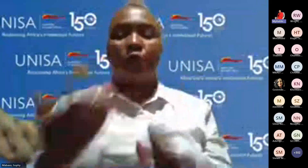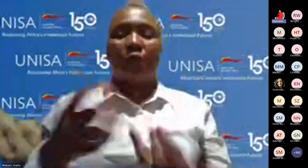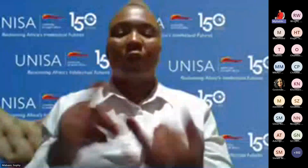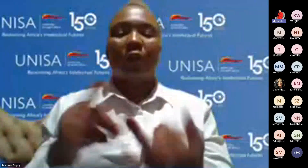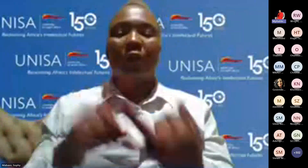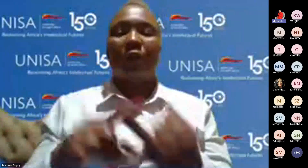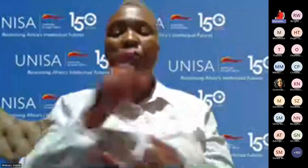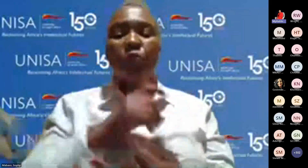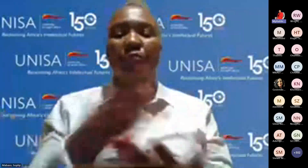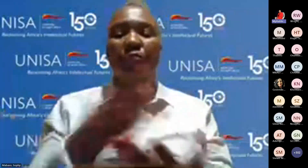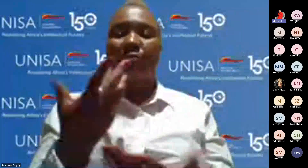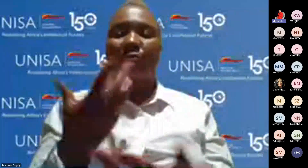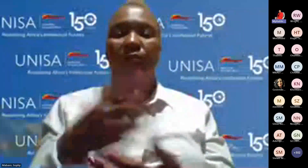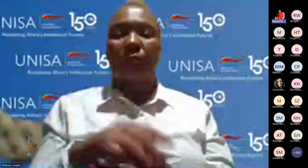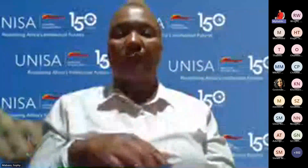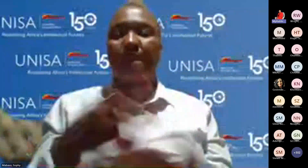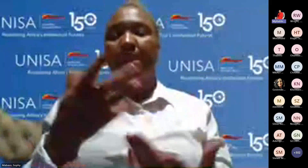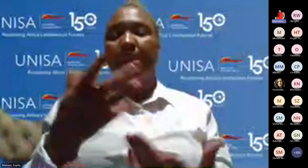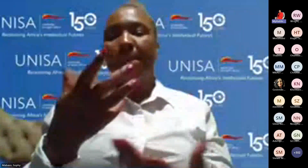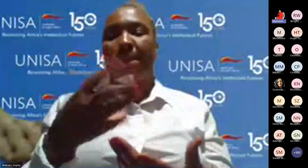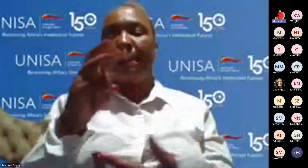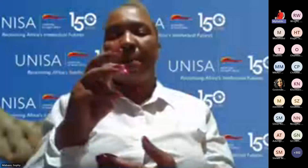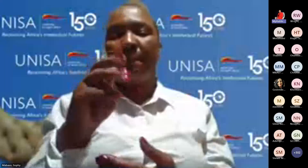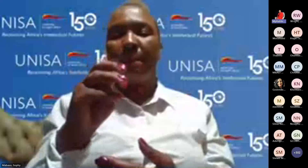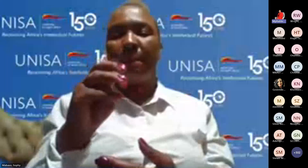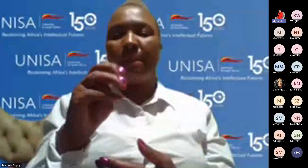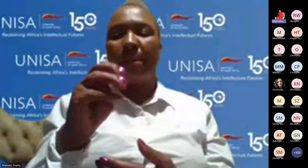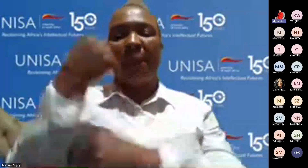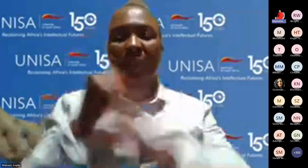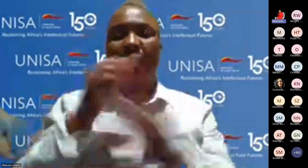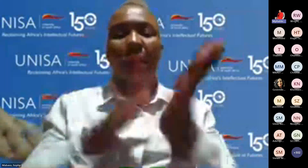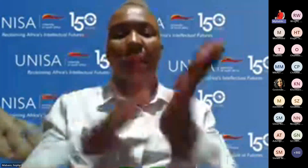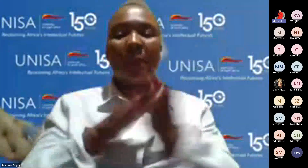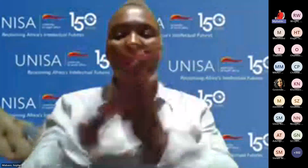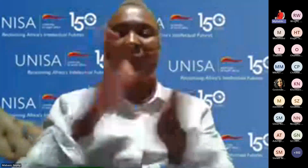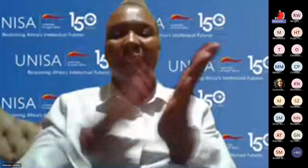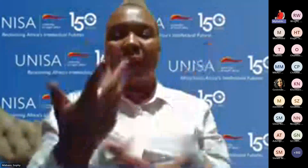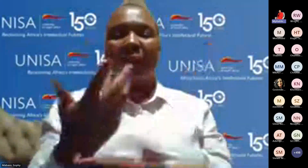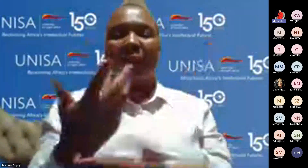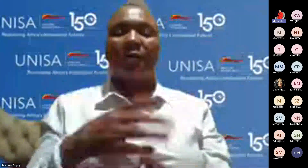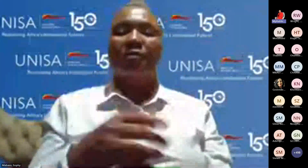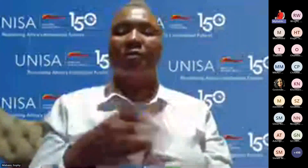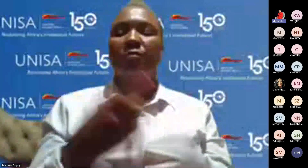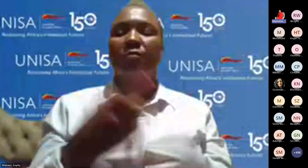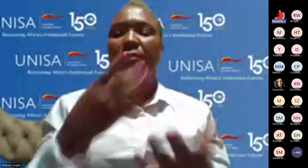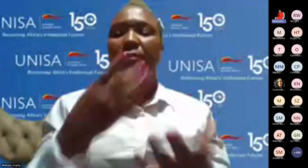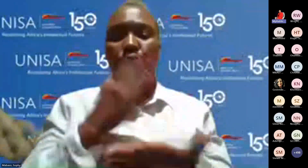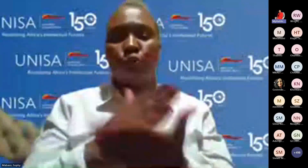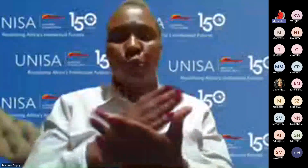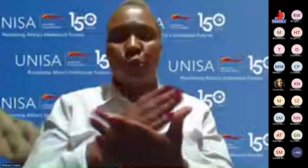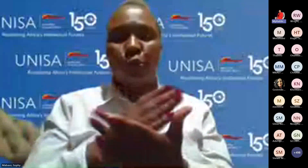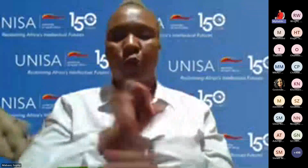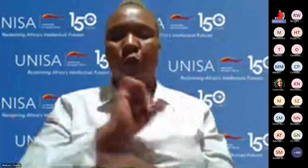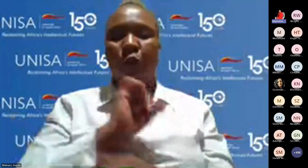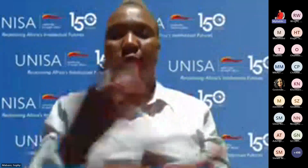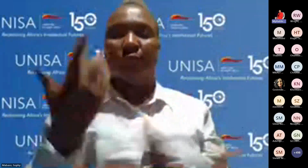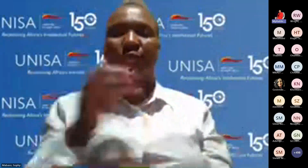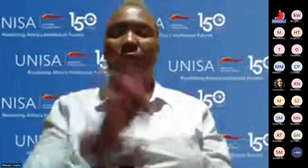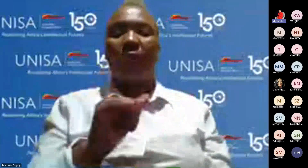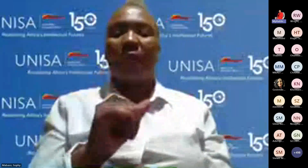scanning machine or a printer to scan, just make sure that when they come